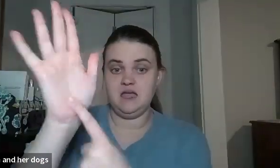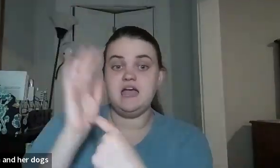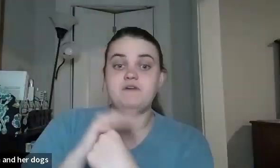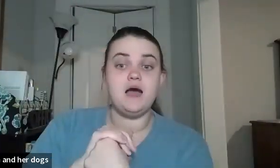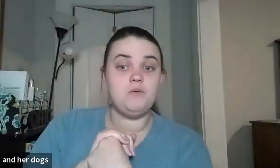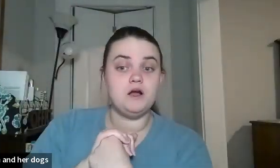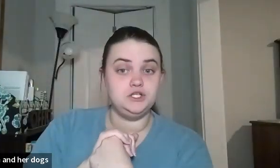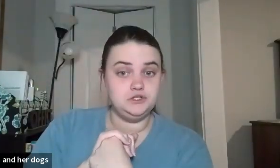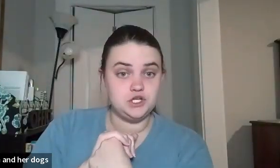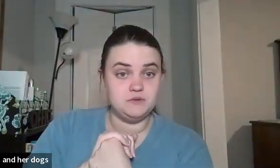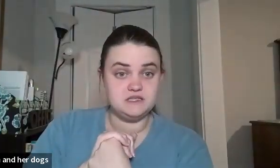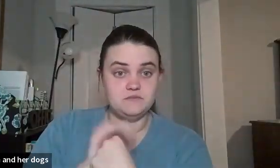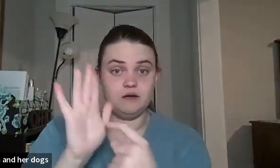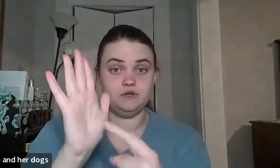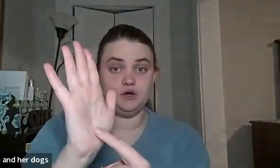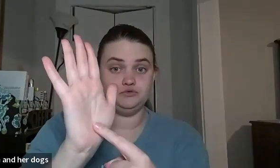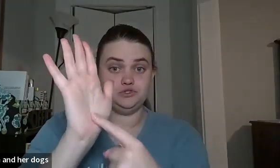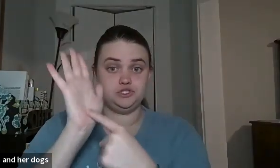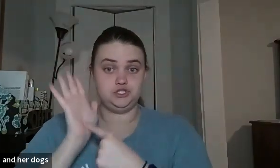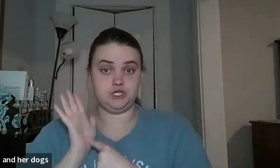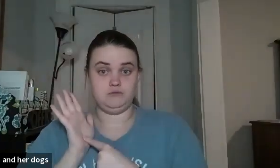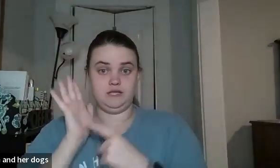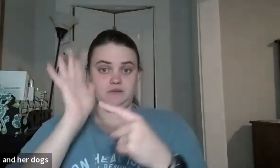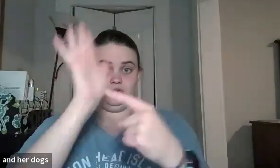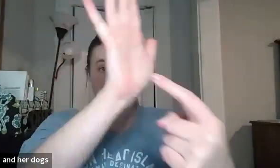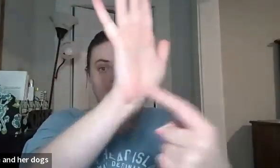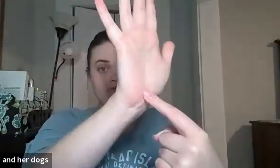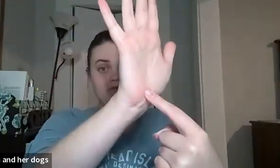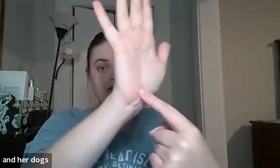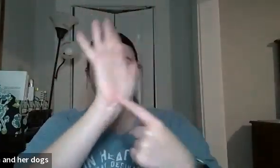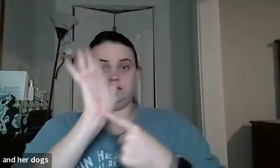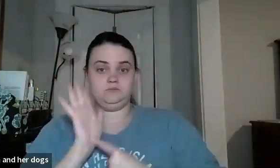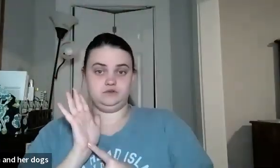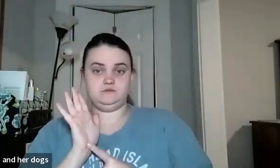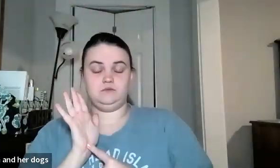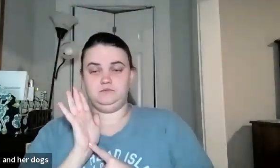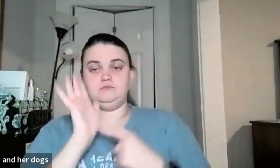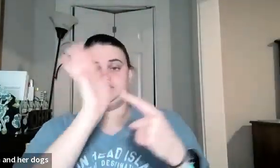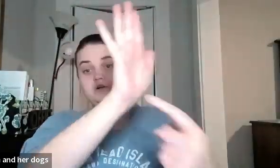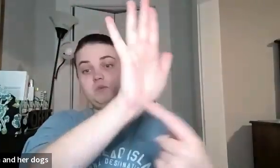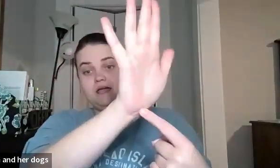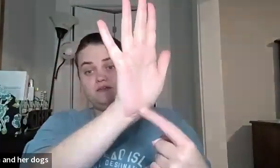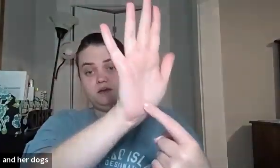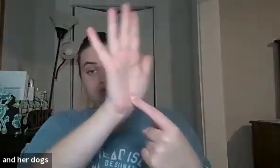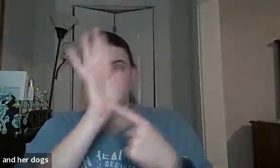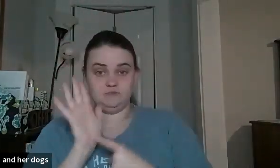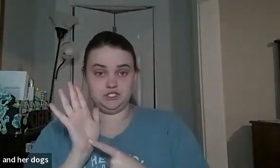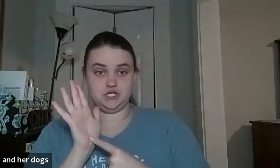If I want you to show me something, I would go show. Like I bring it away from me and come towards, or start away and then come towards me, show.